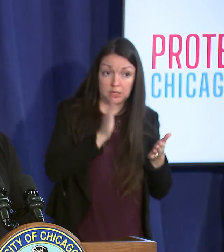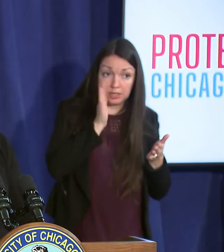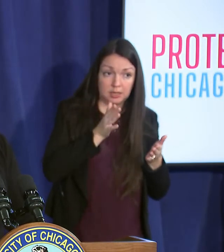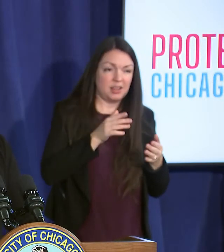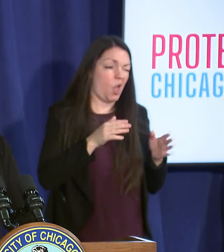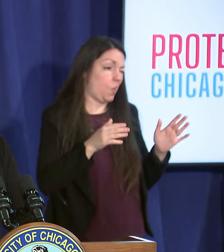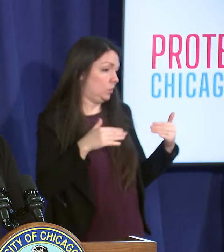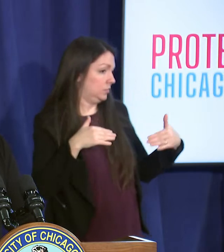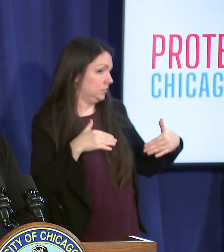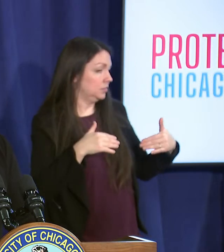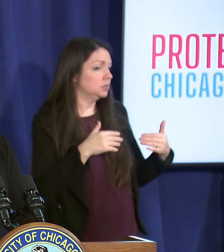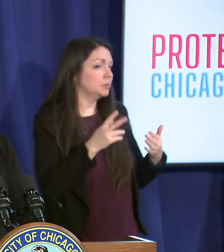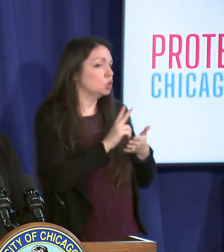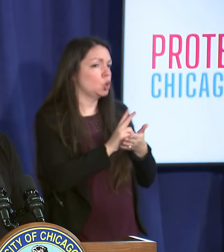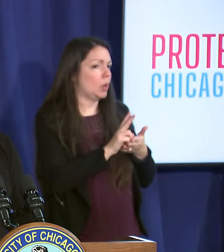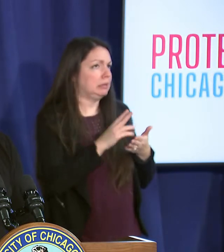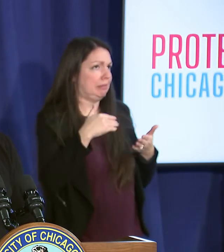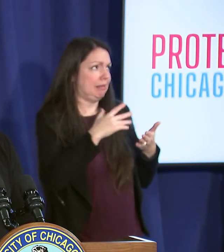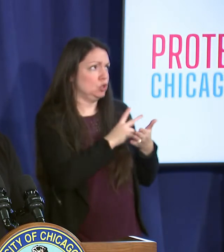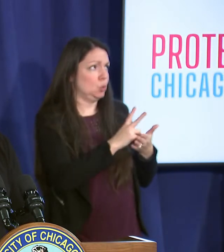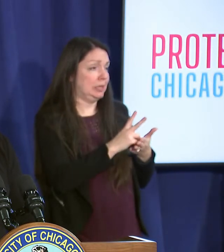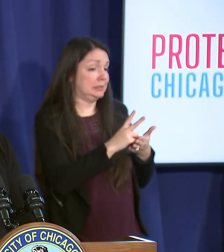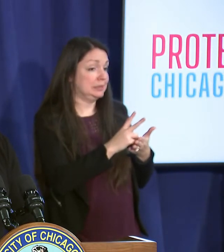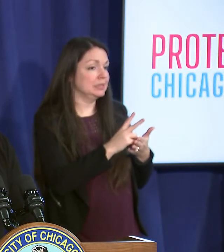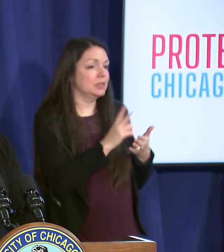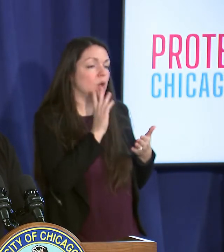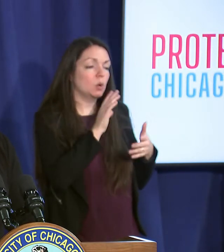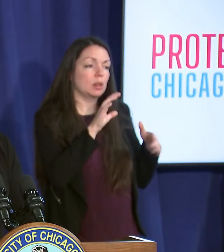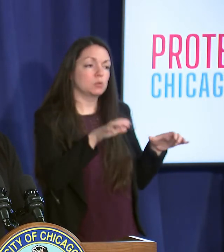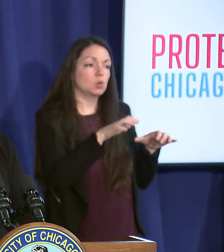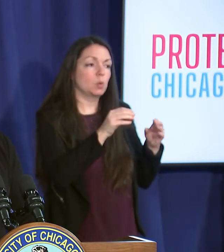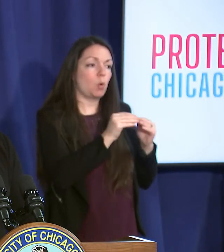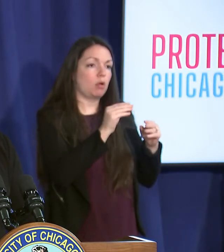not even 2 weeks since it's gone into place, so there will be work to